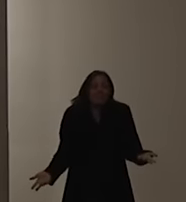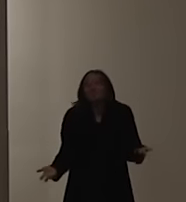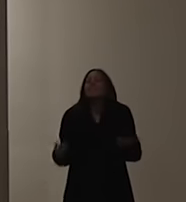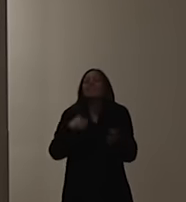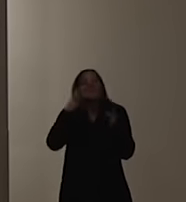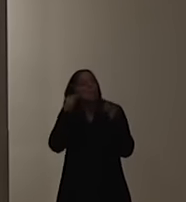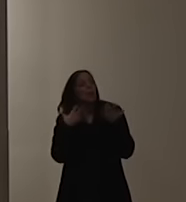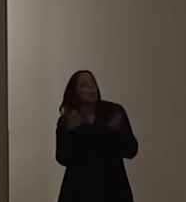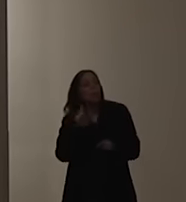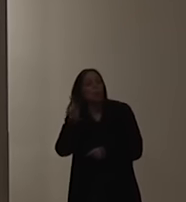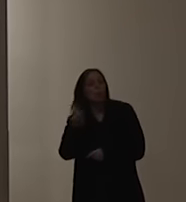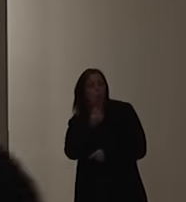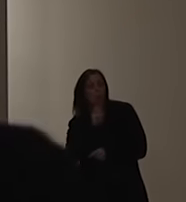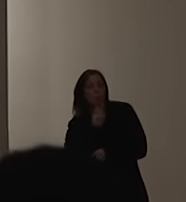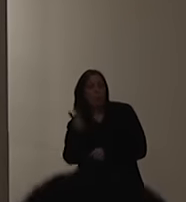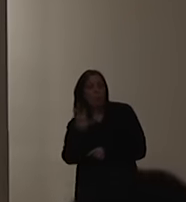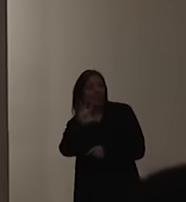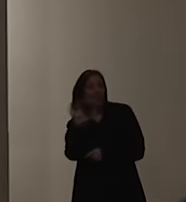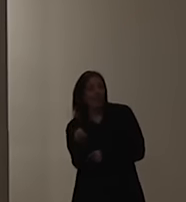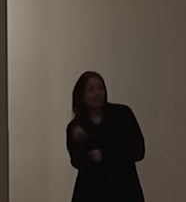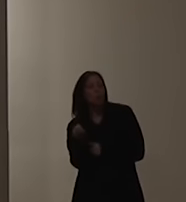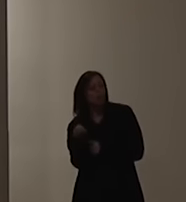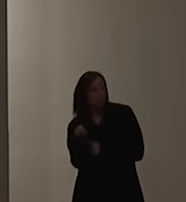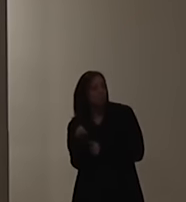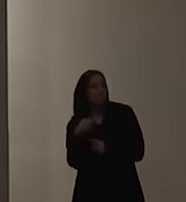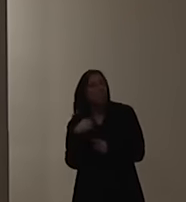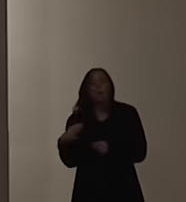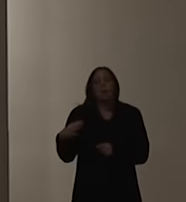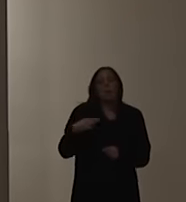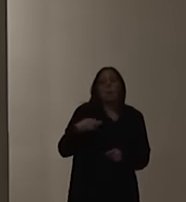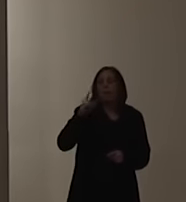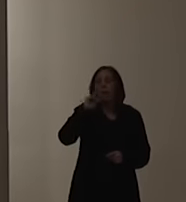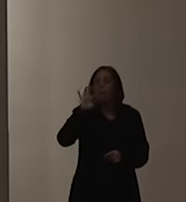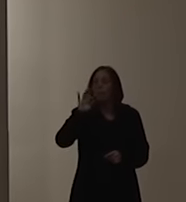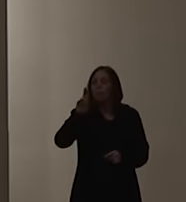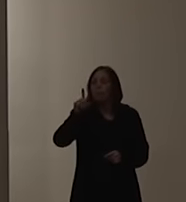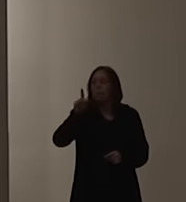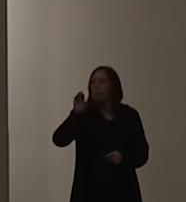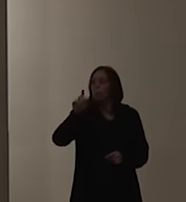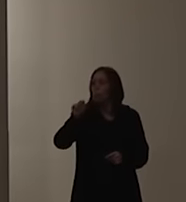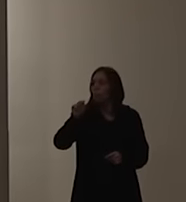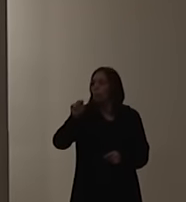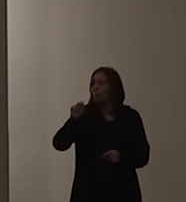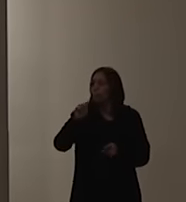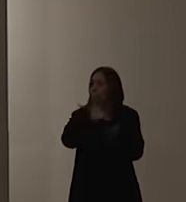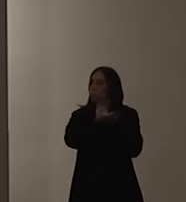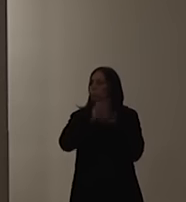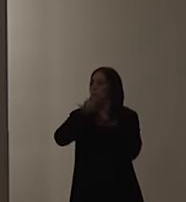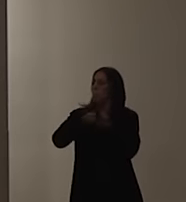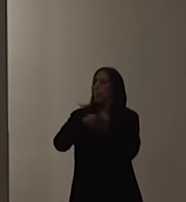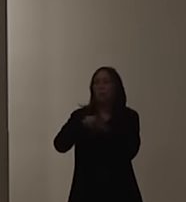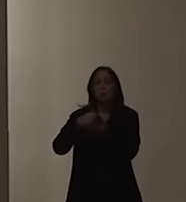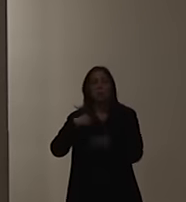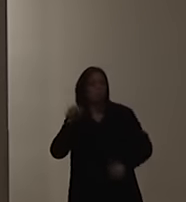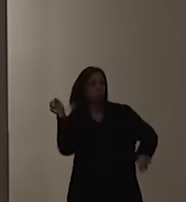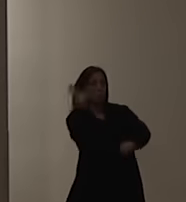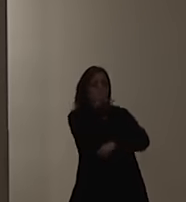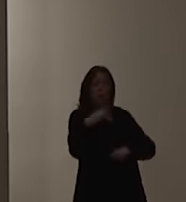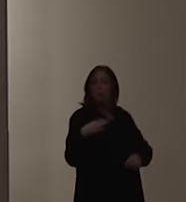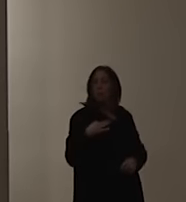Africa. And I applied for a Fulbright, and I thought, I'm going to get it. I'm so smart. I have such good grades. I didn't even get an